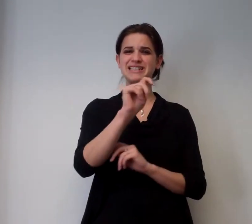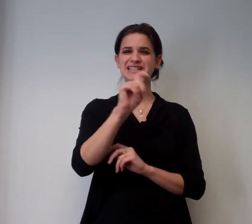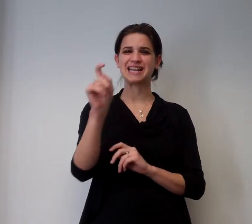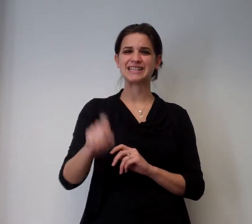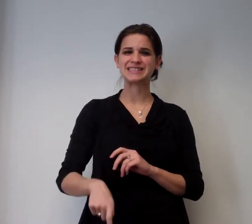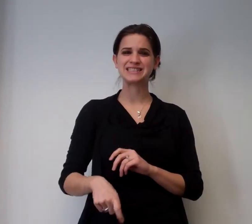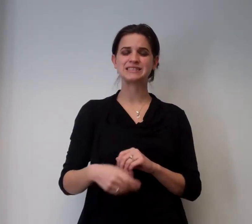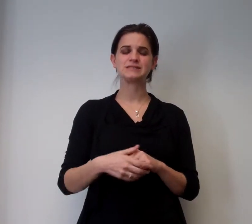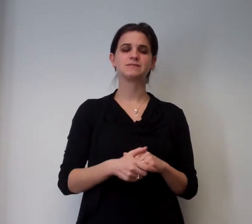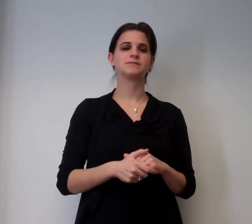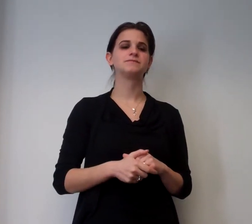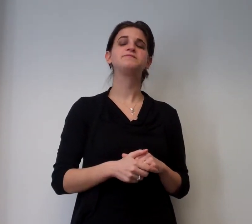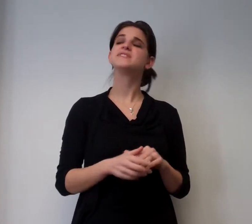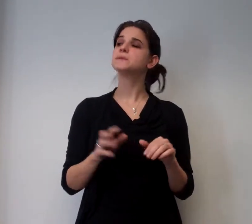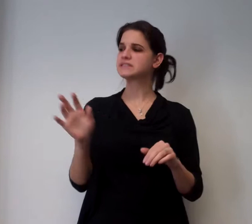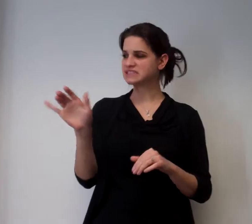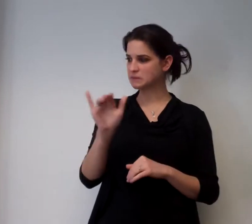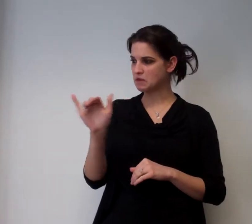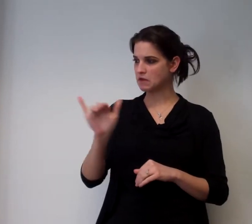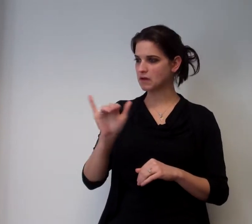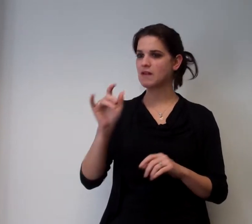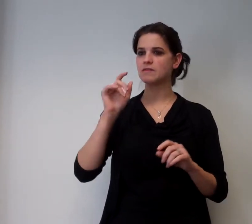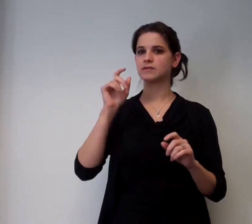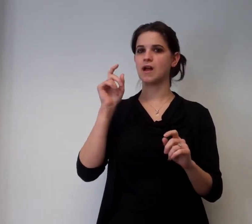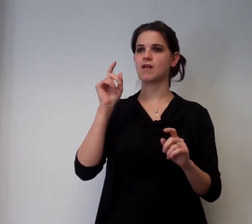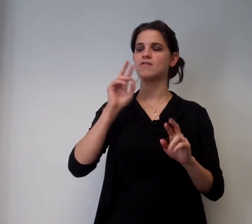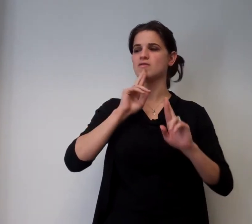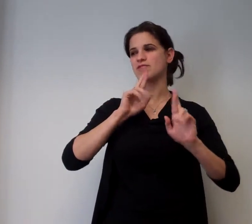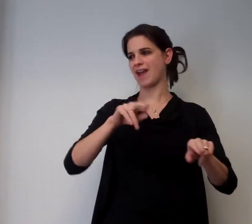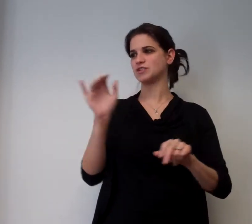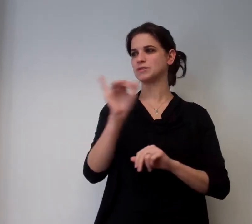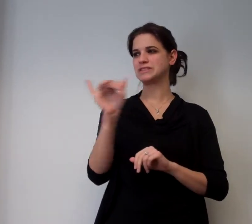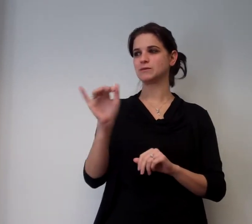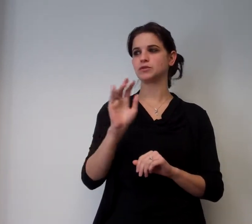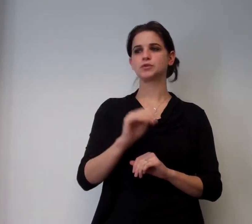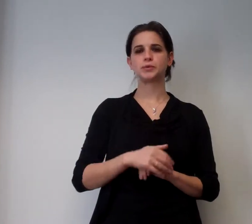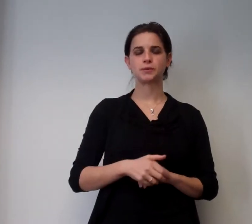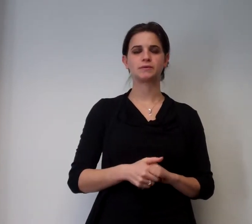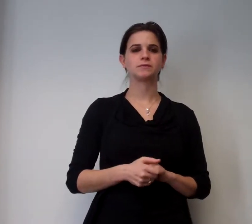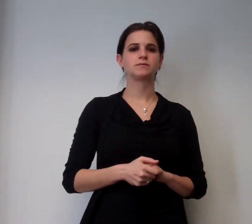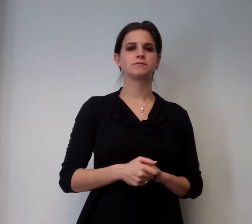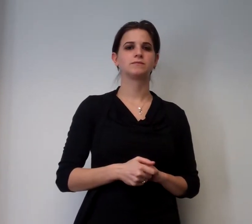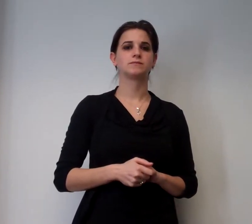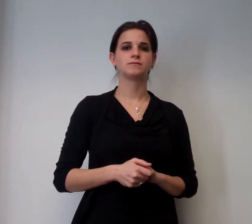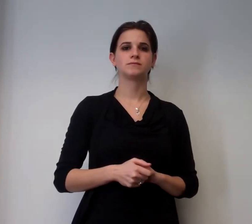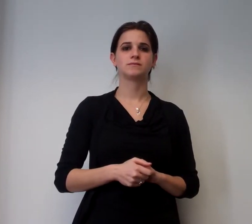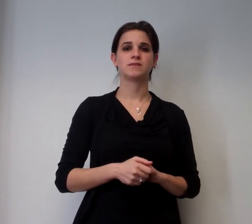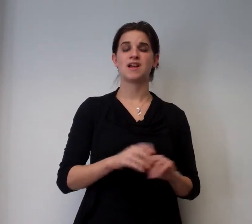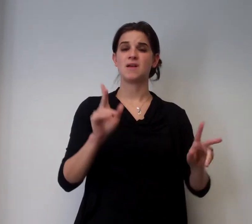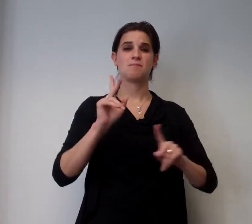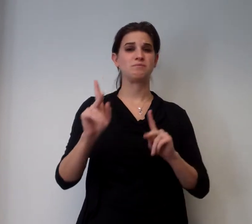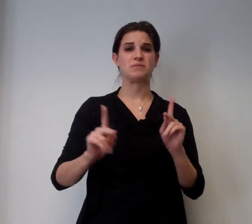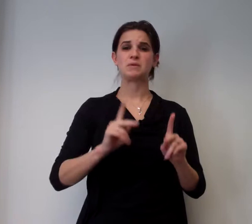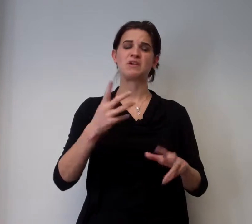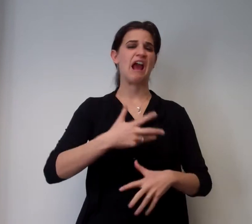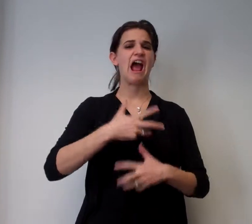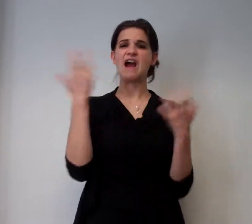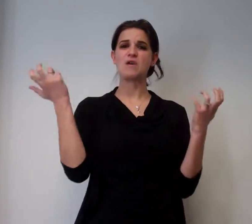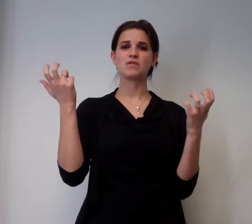The reaction was similar too. Great outrage. Outrage not only among the black communities, but in the North